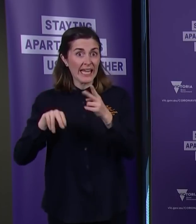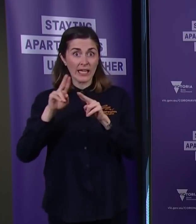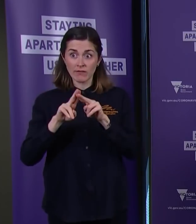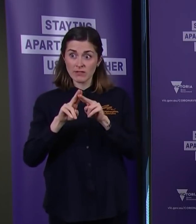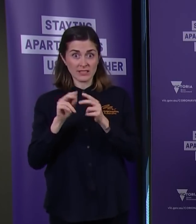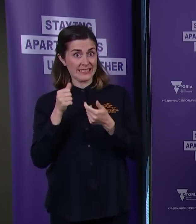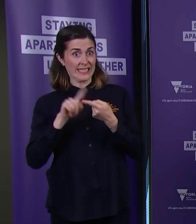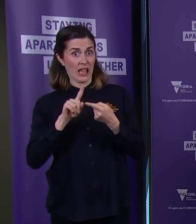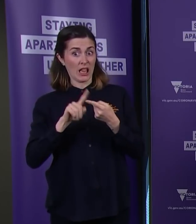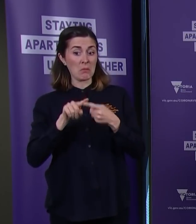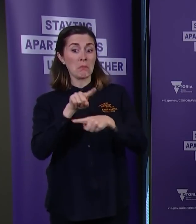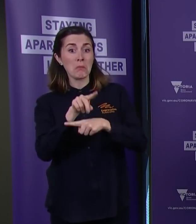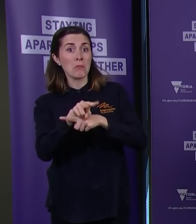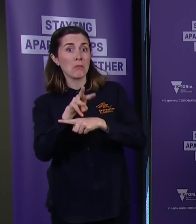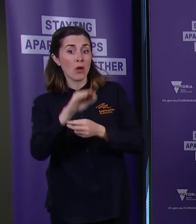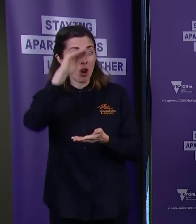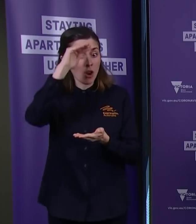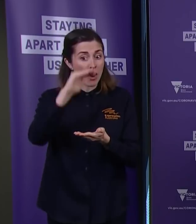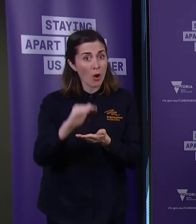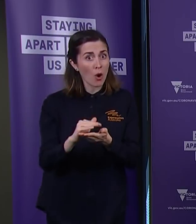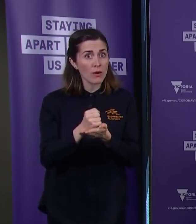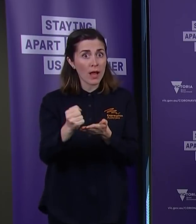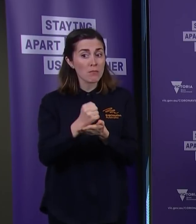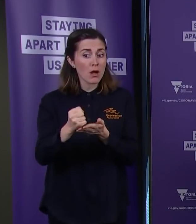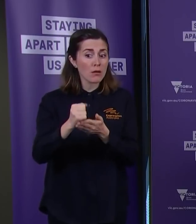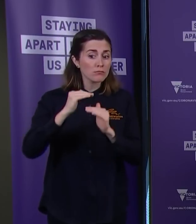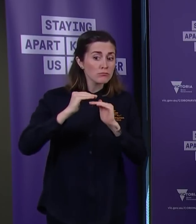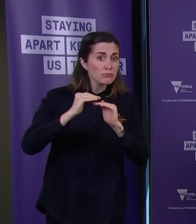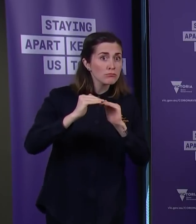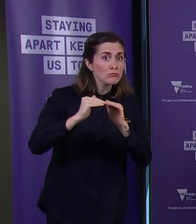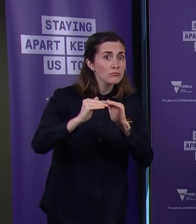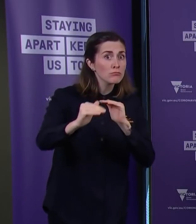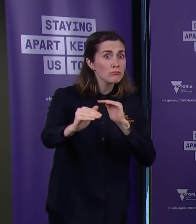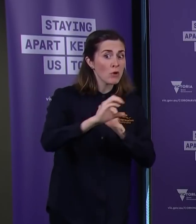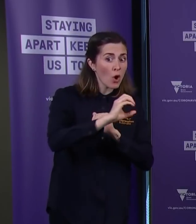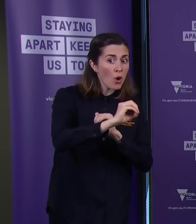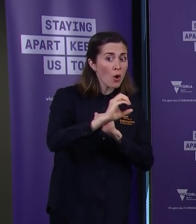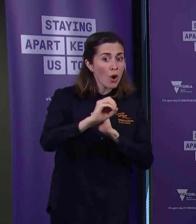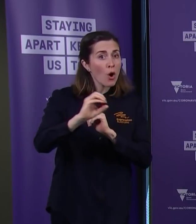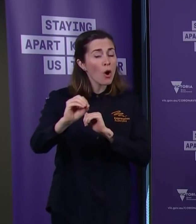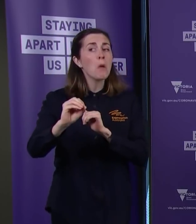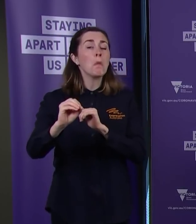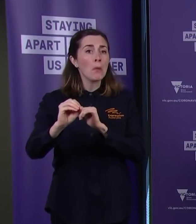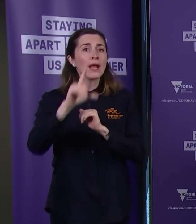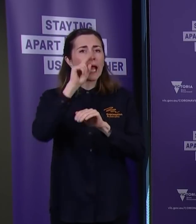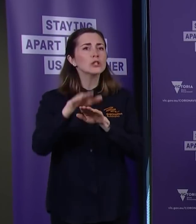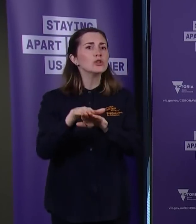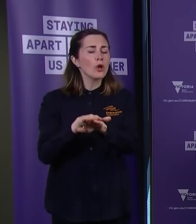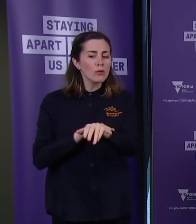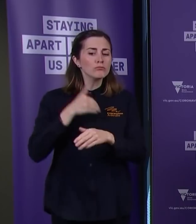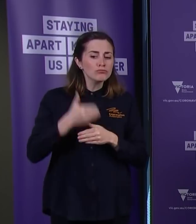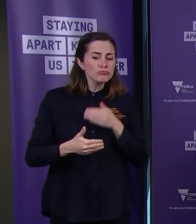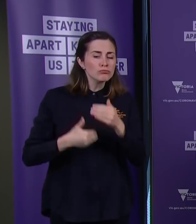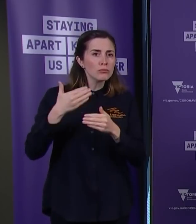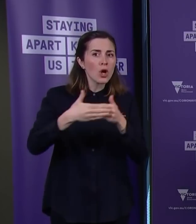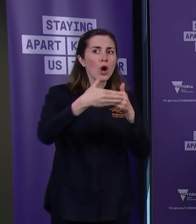check, then I think there's a reasonable chance of a slow and steady but a graduated return to